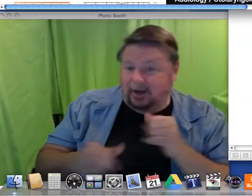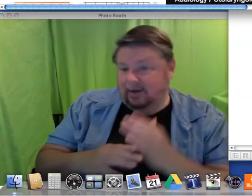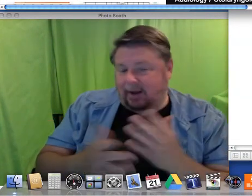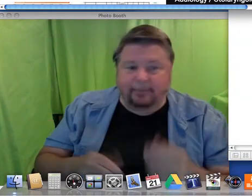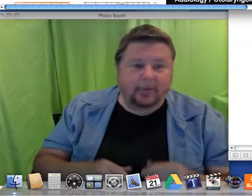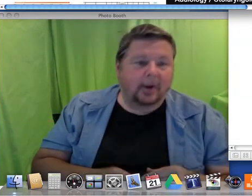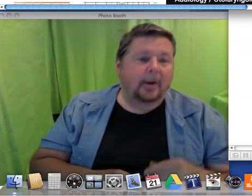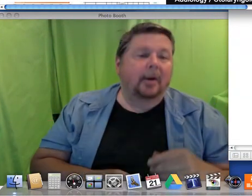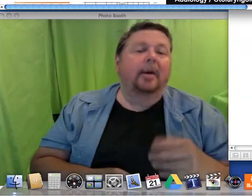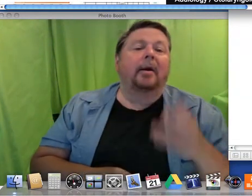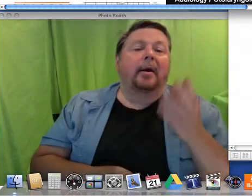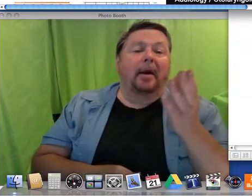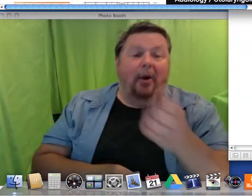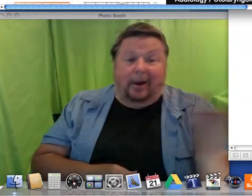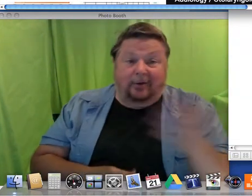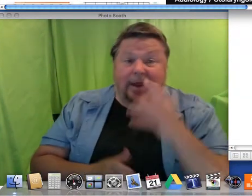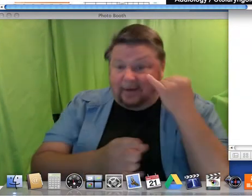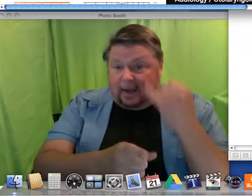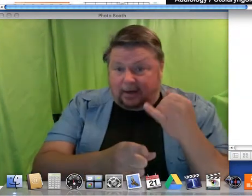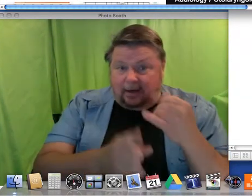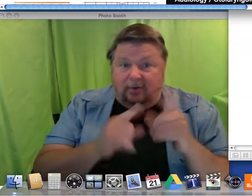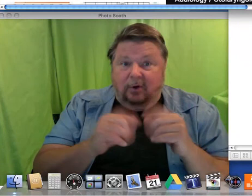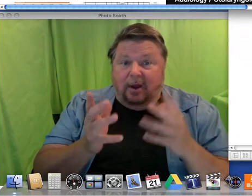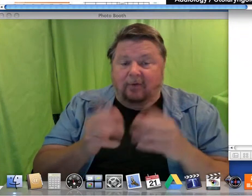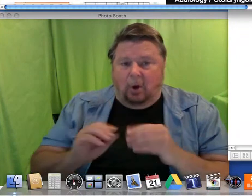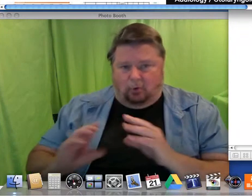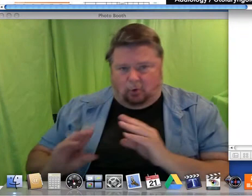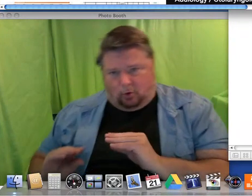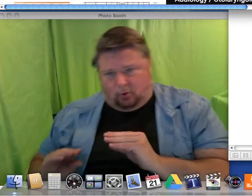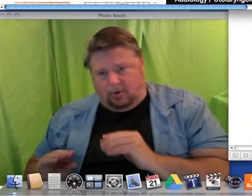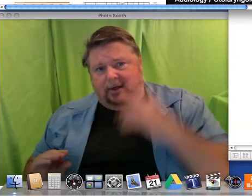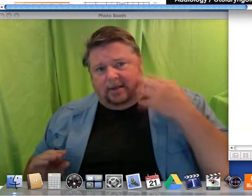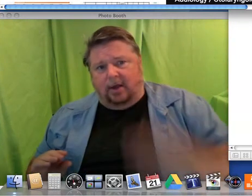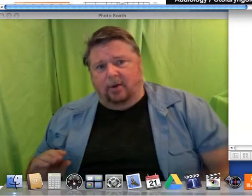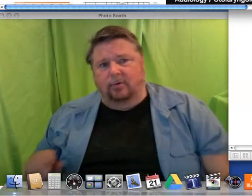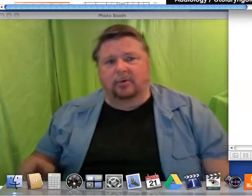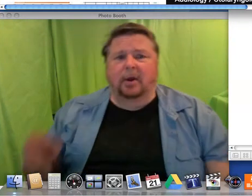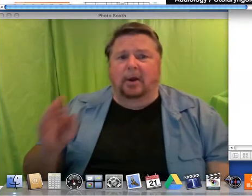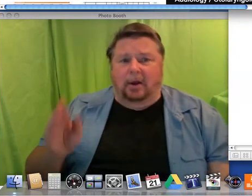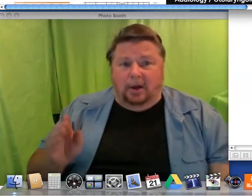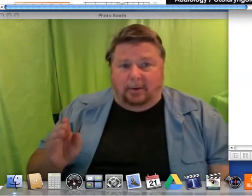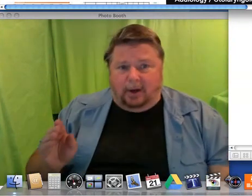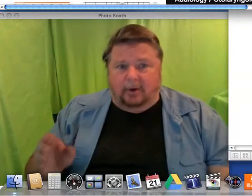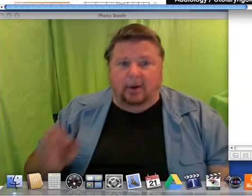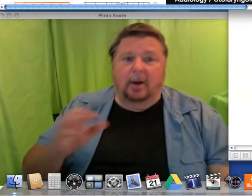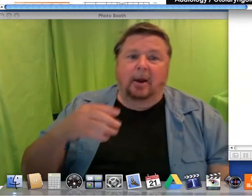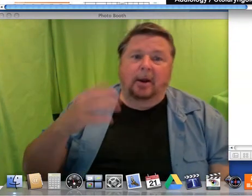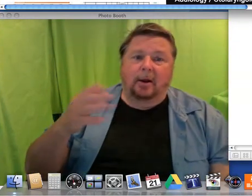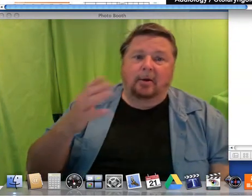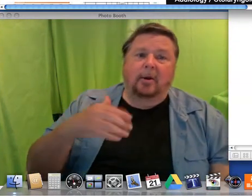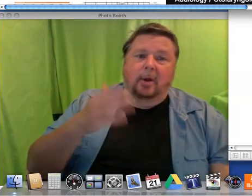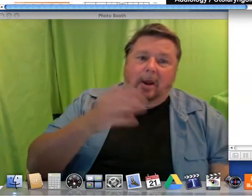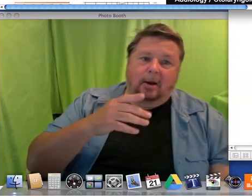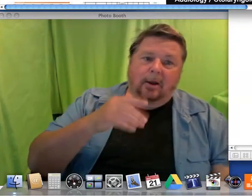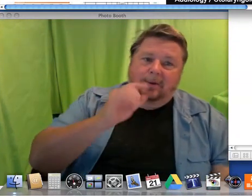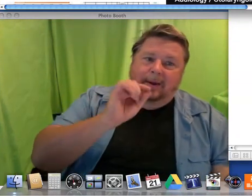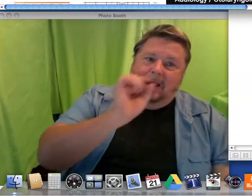he can stop. Okay, so that's the idea. So you have low sounds and a little bit higher, and then